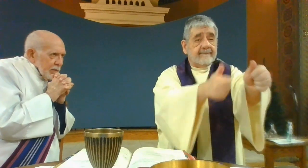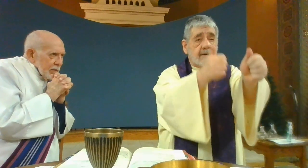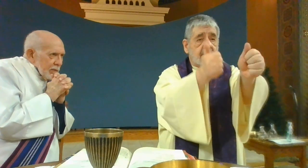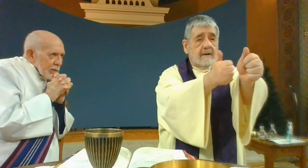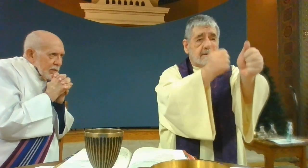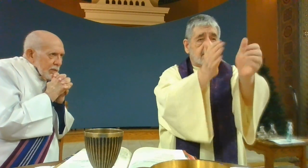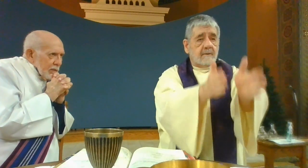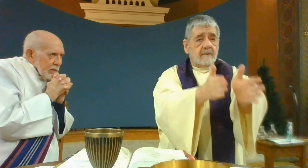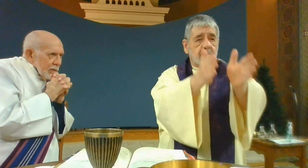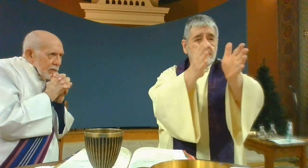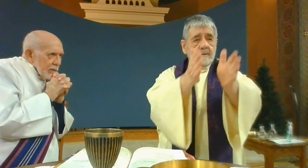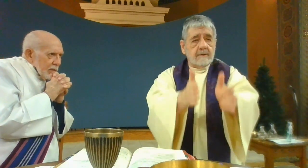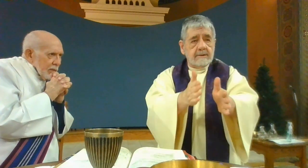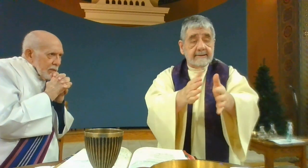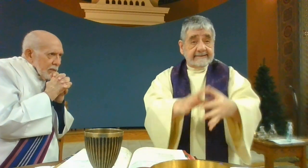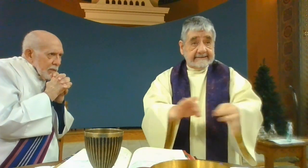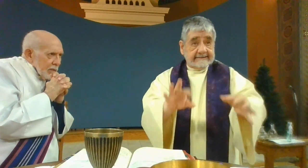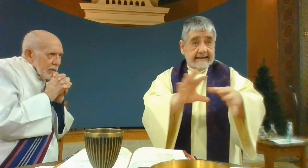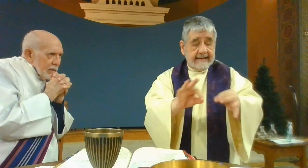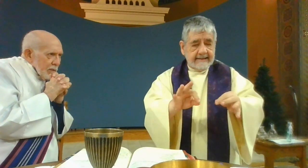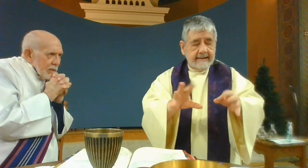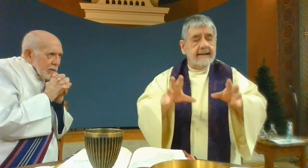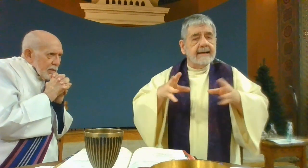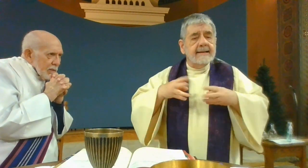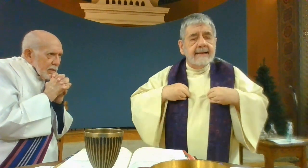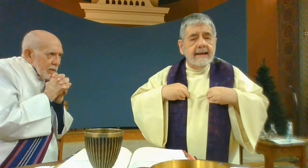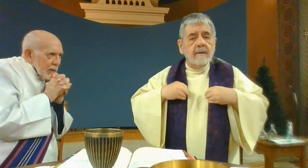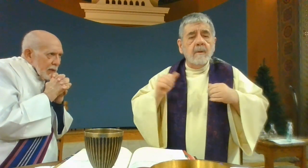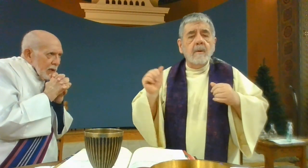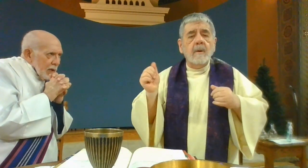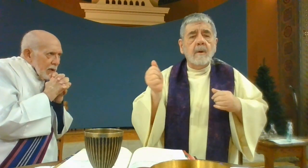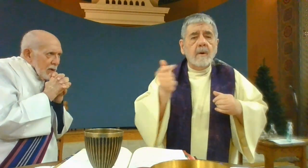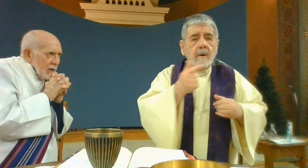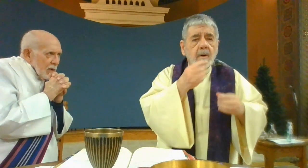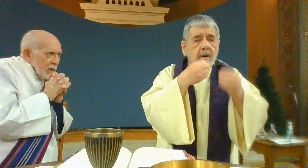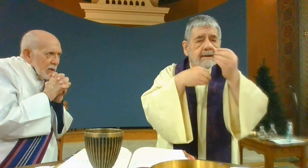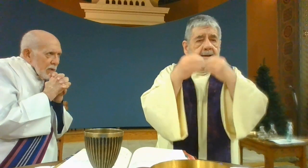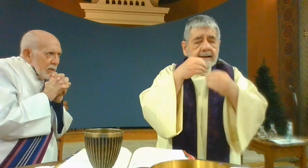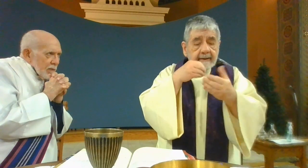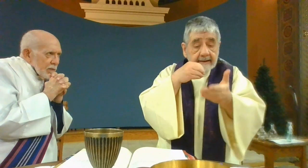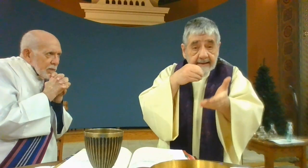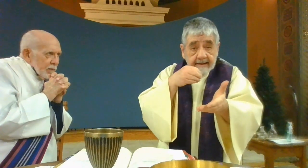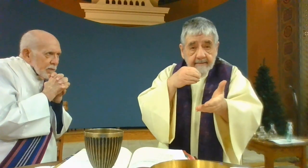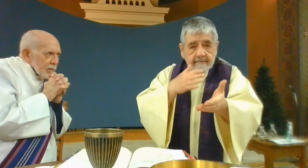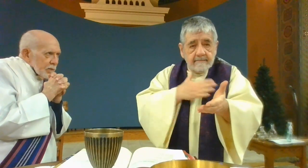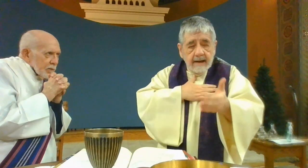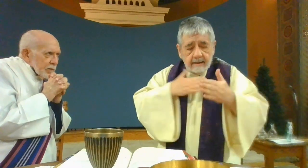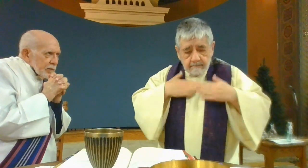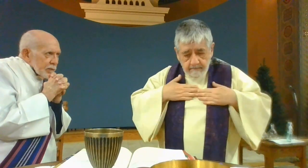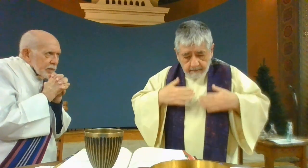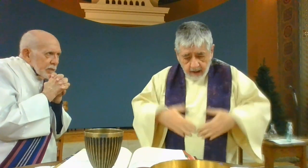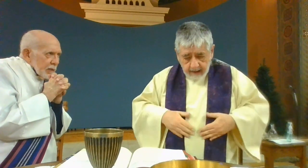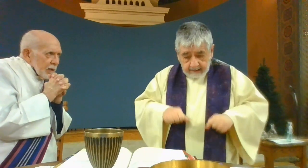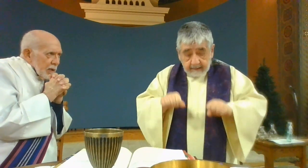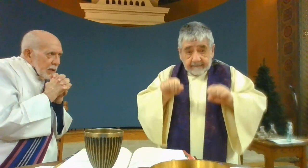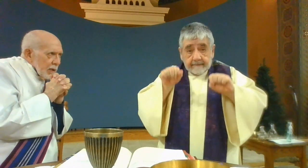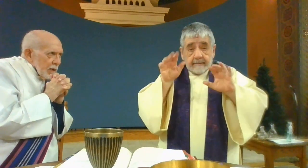to his disciples saying Take this all of you and eat it